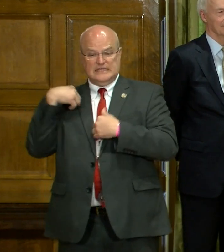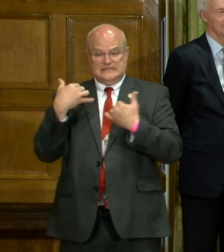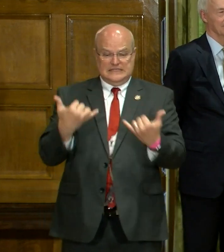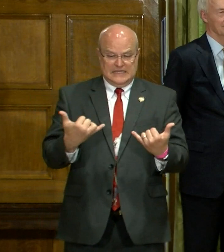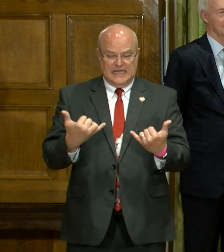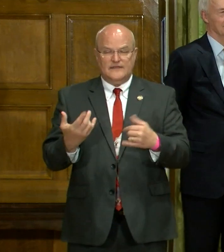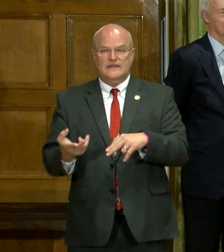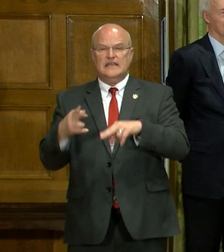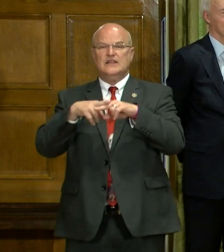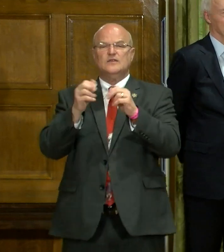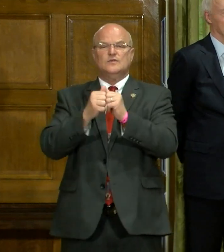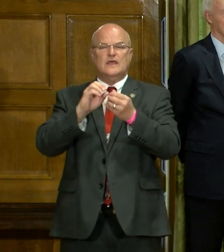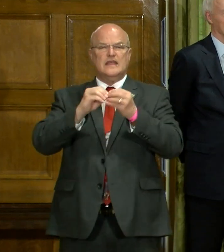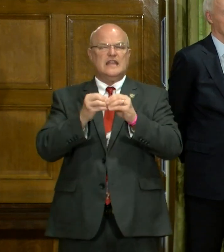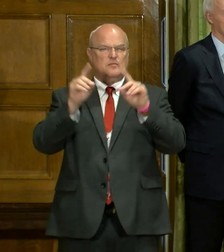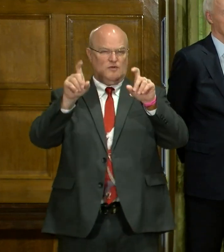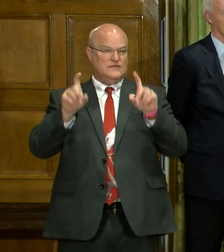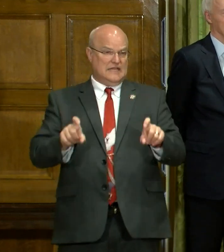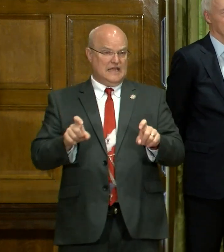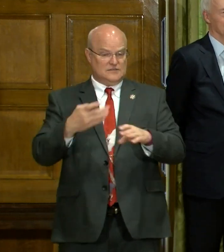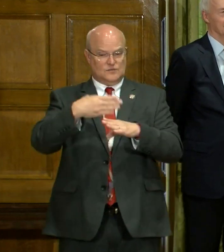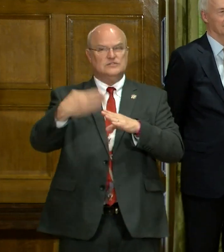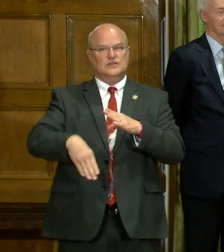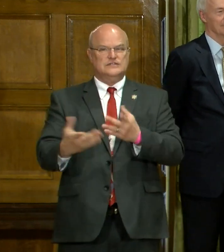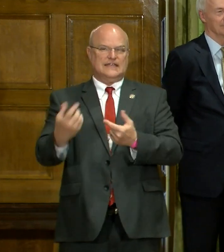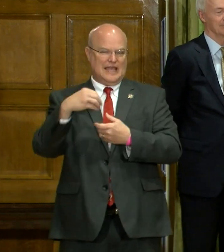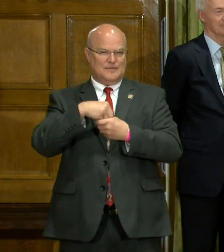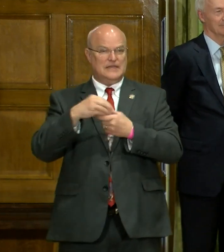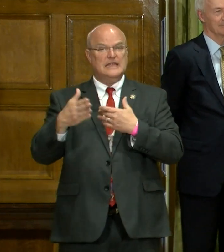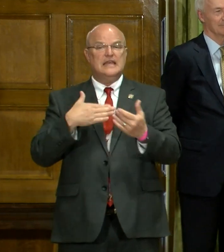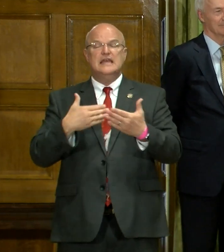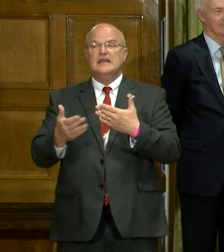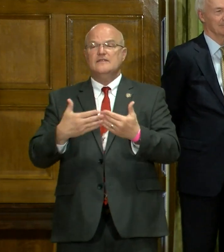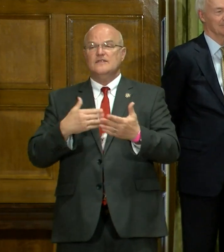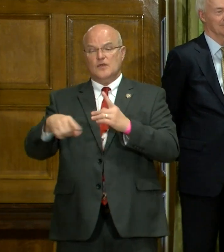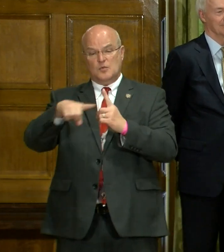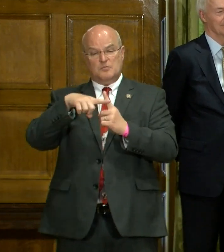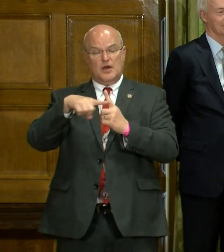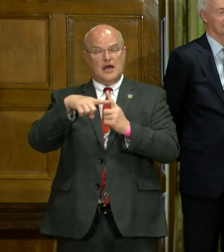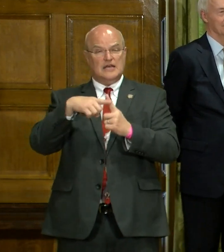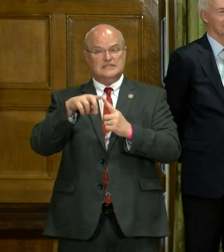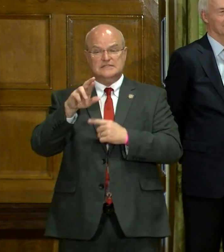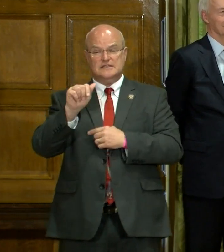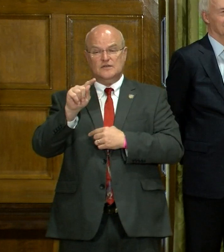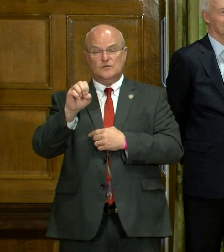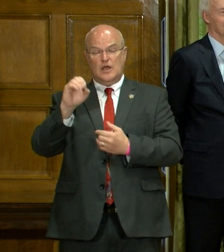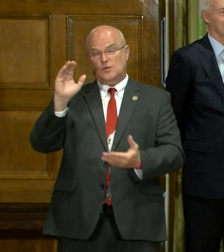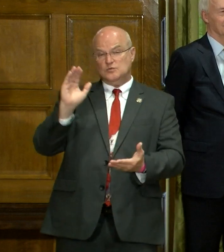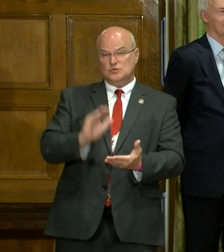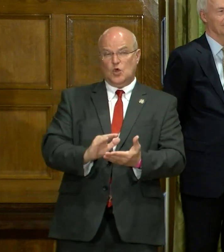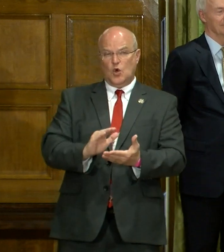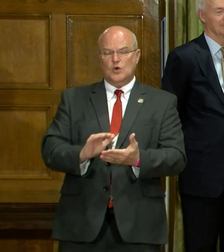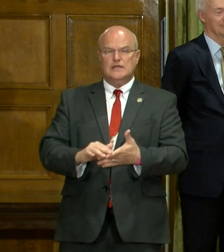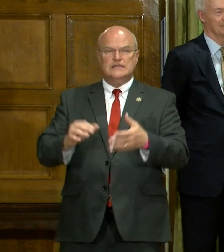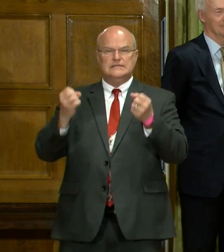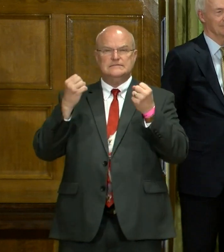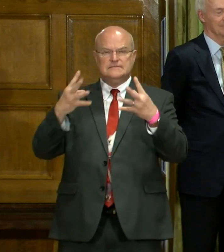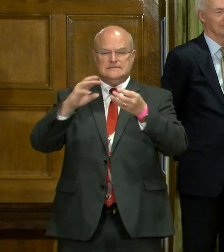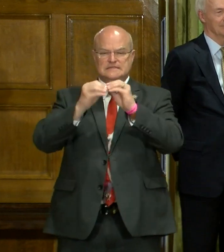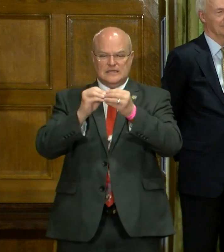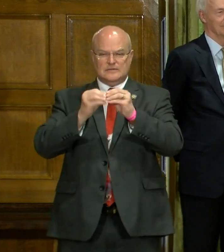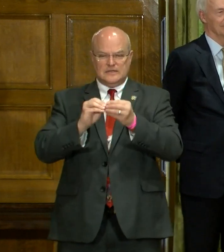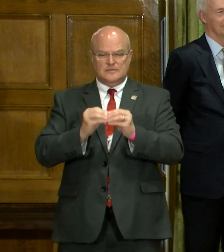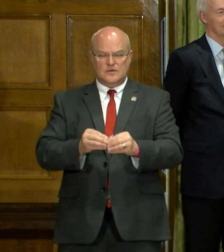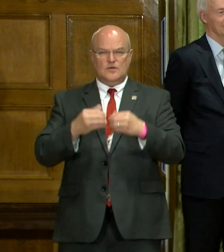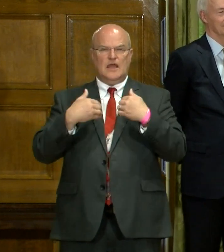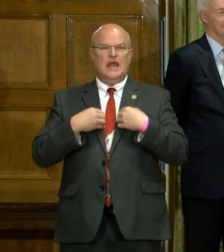is that increase in the number of test results that came in. Even though the positivity rate was lower, just the sheer numbers means